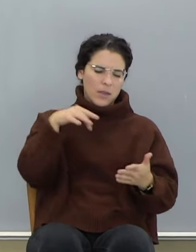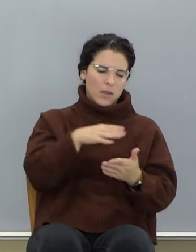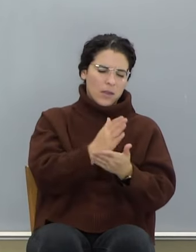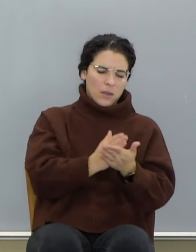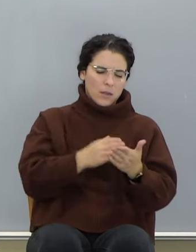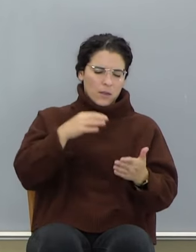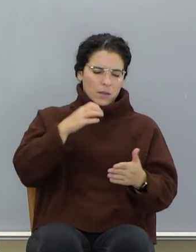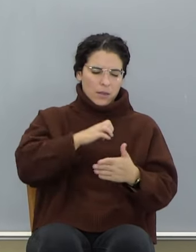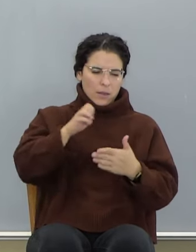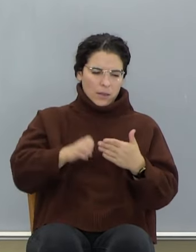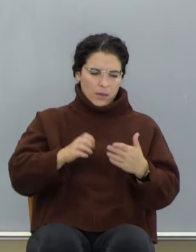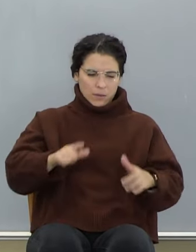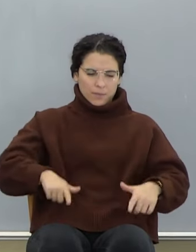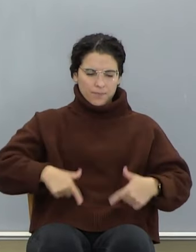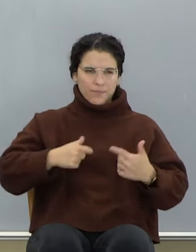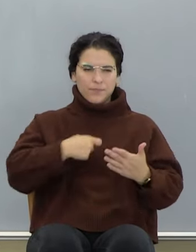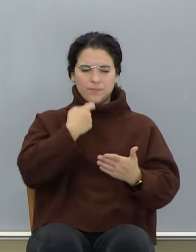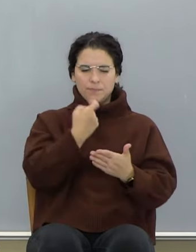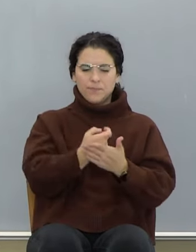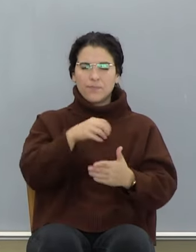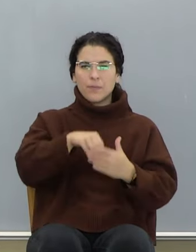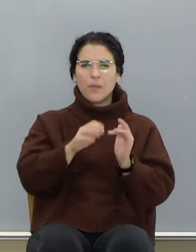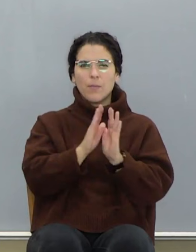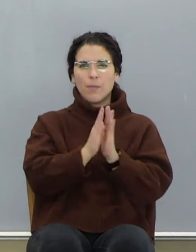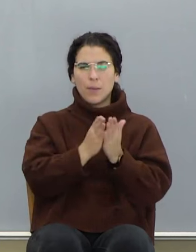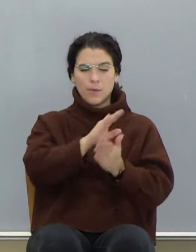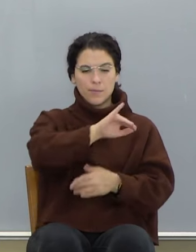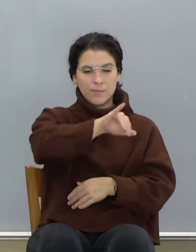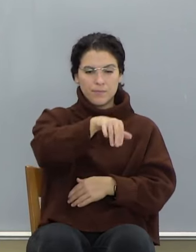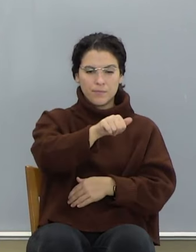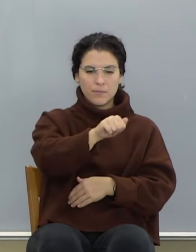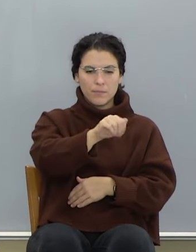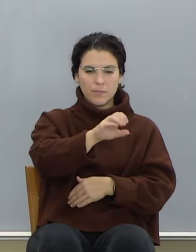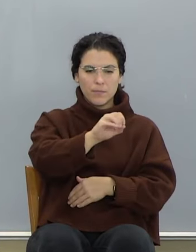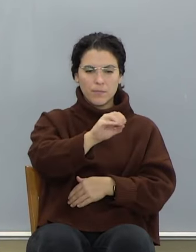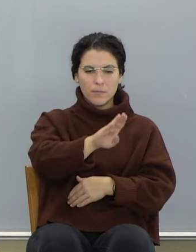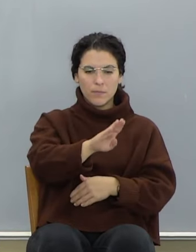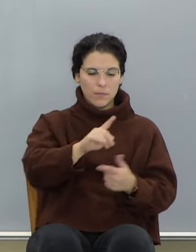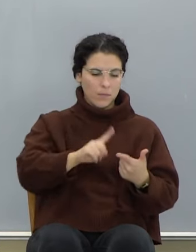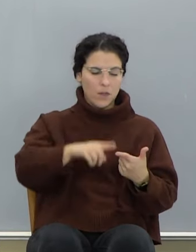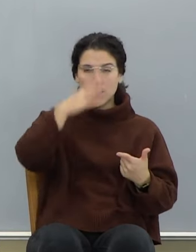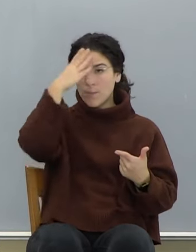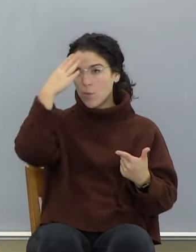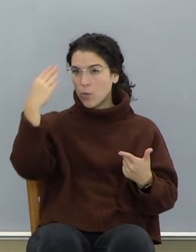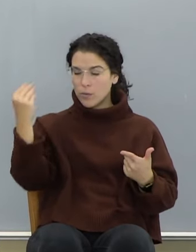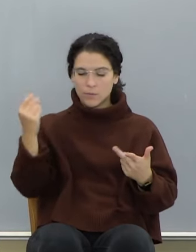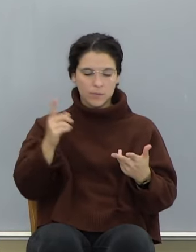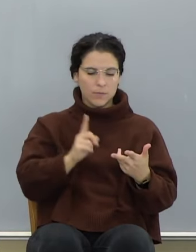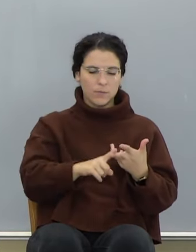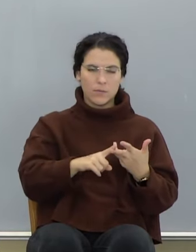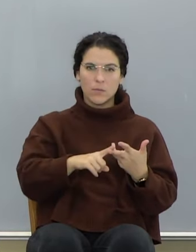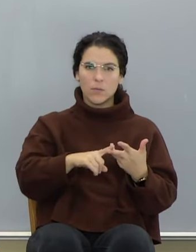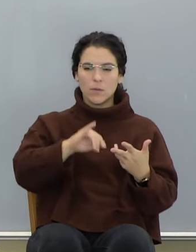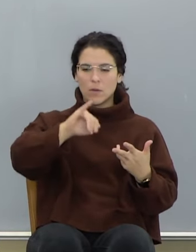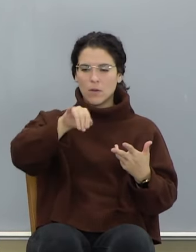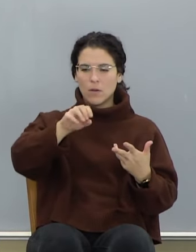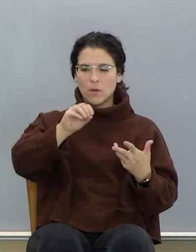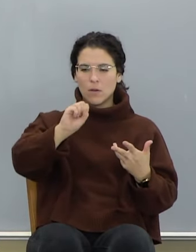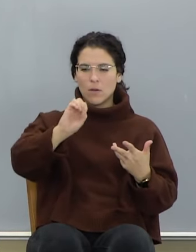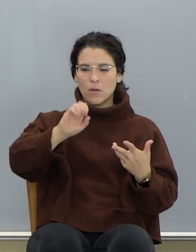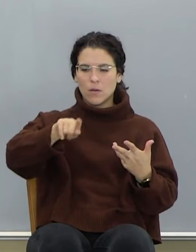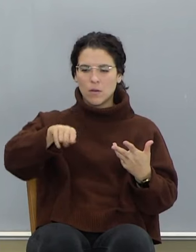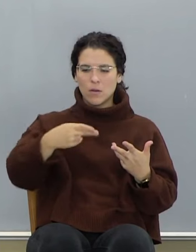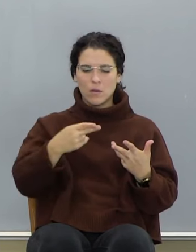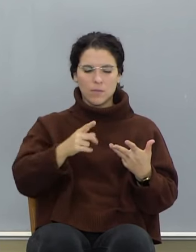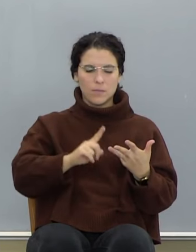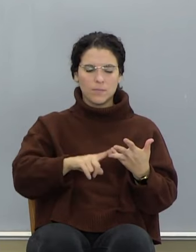life testimonies in the Bible. Jacob, Moses, Joseph,